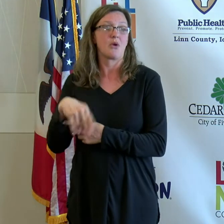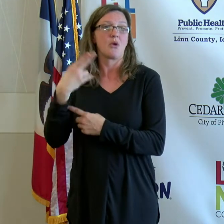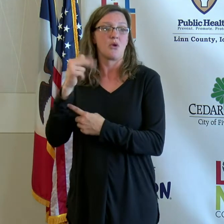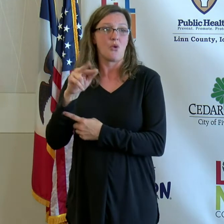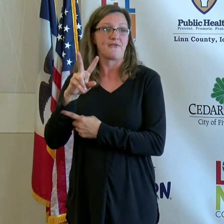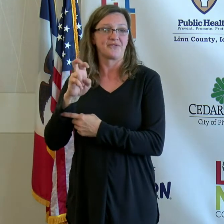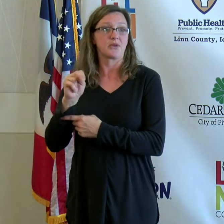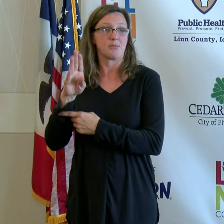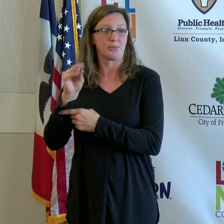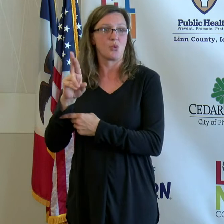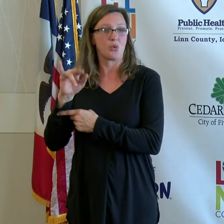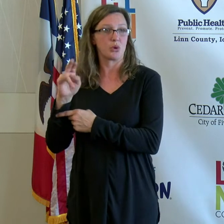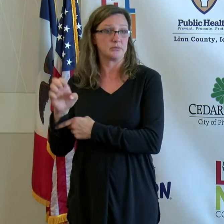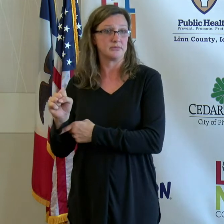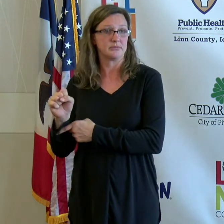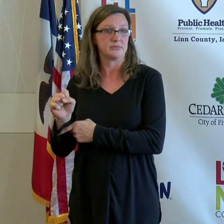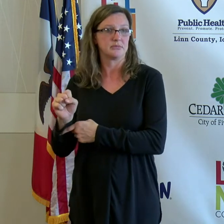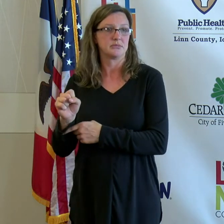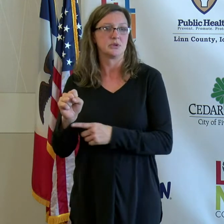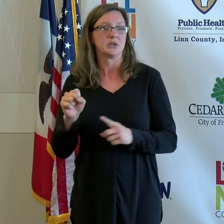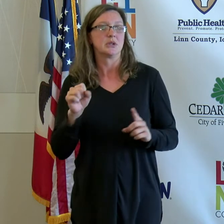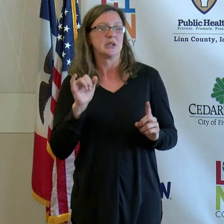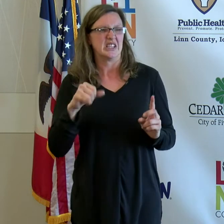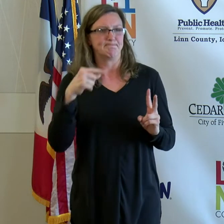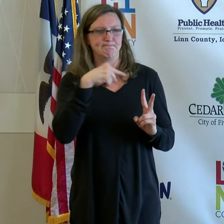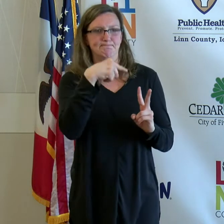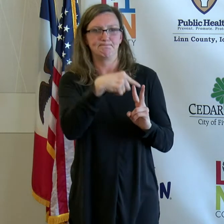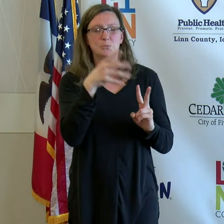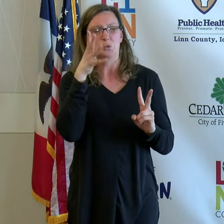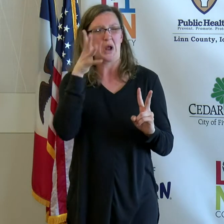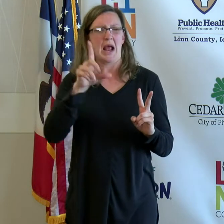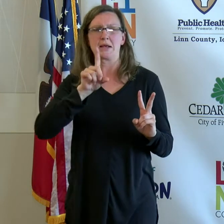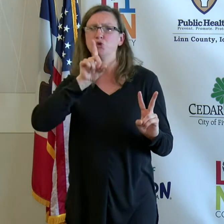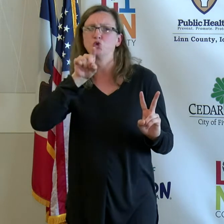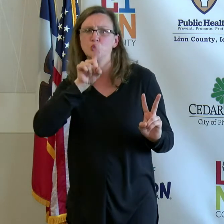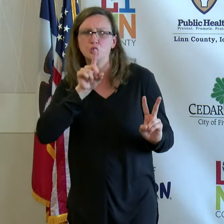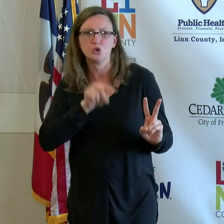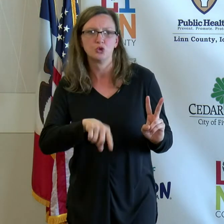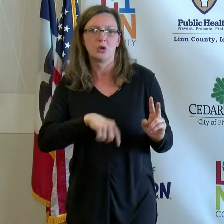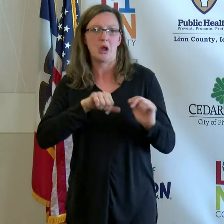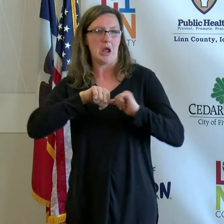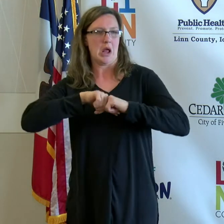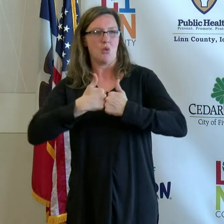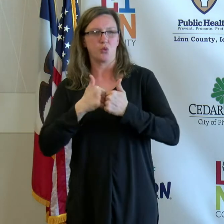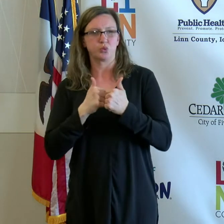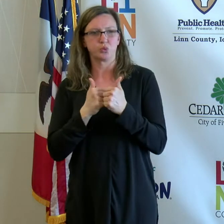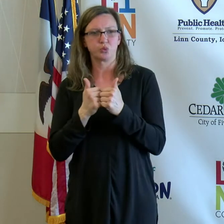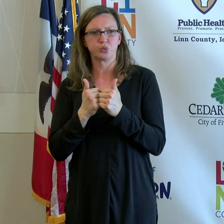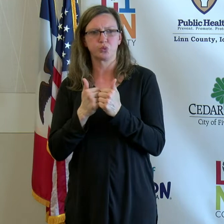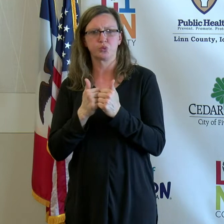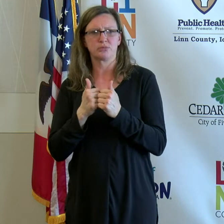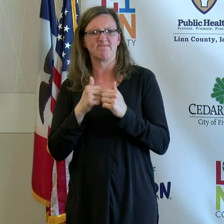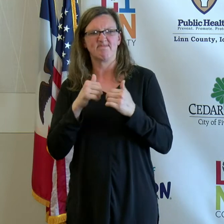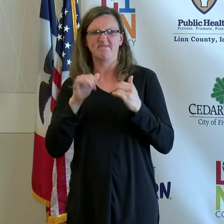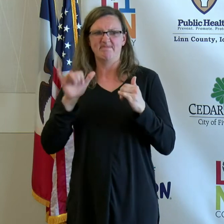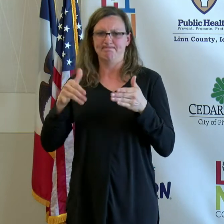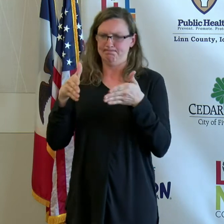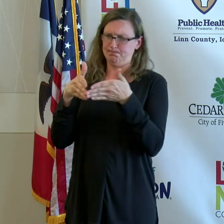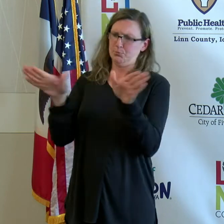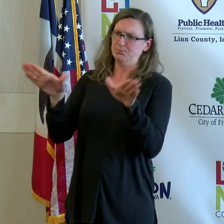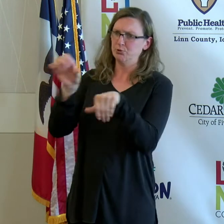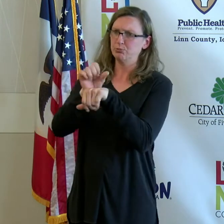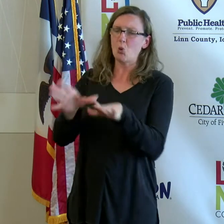answer any questions about guidance for companies and other organizations on how to safeguard their employees. And Garth can